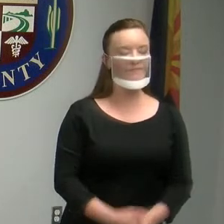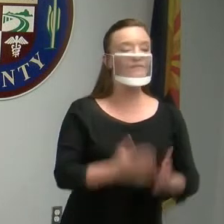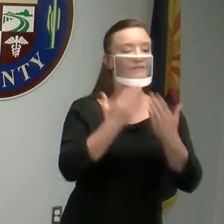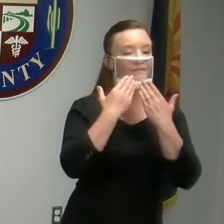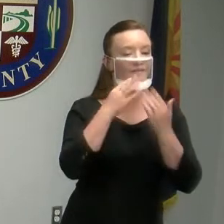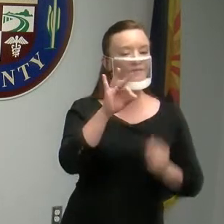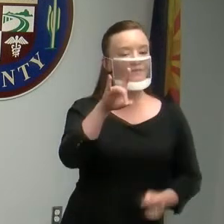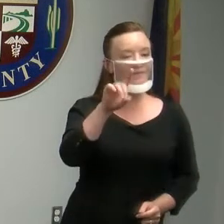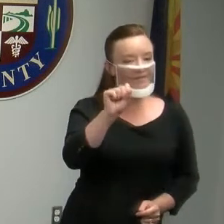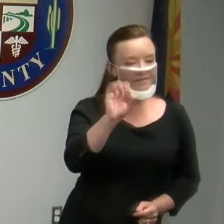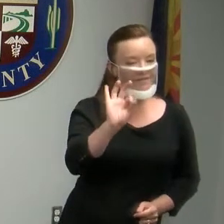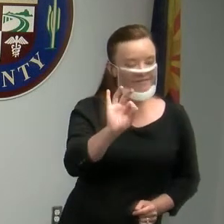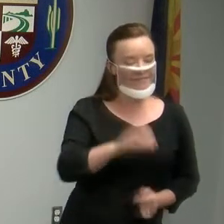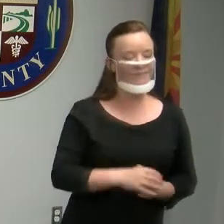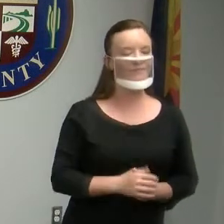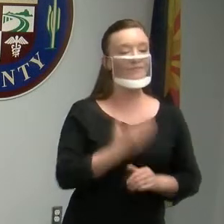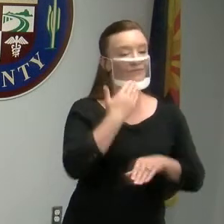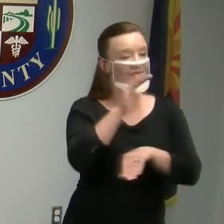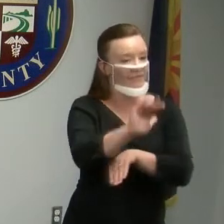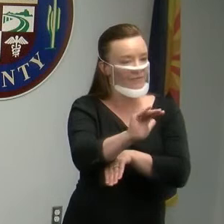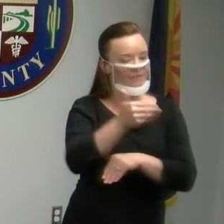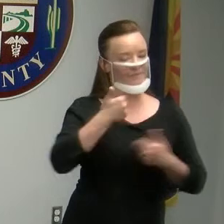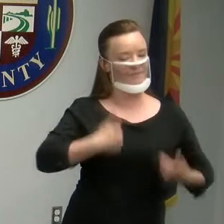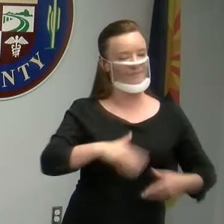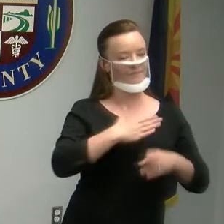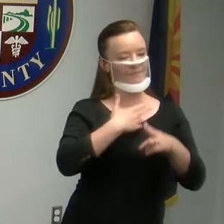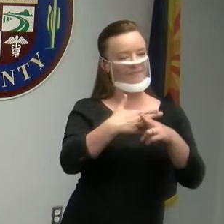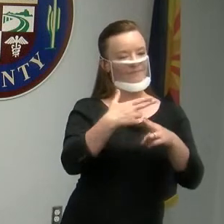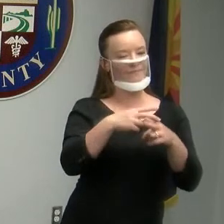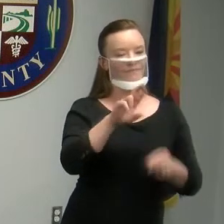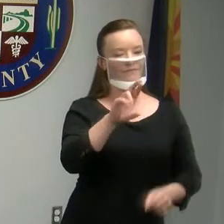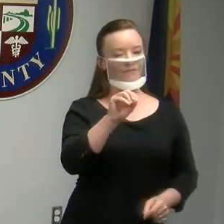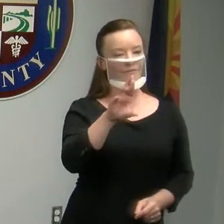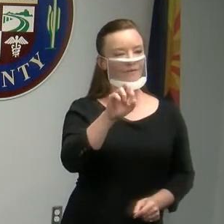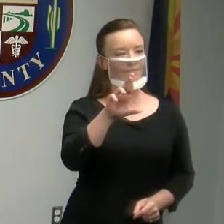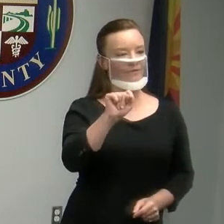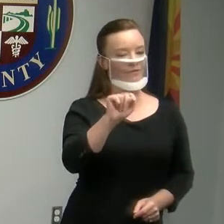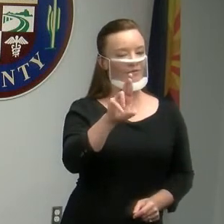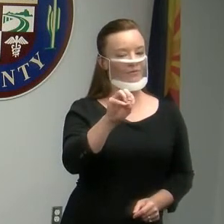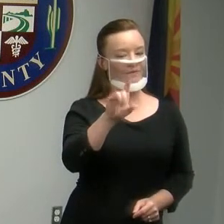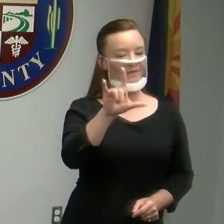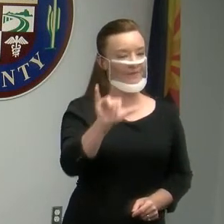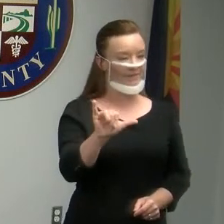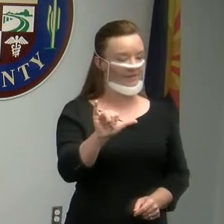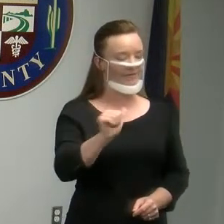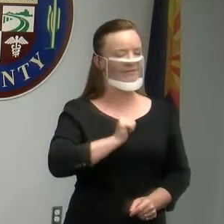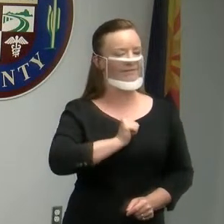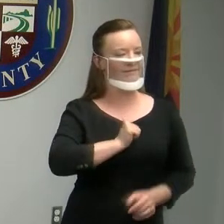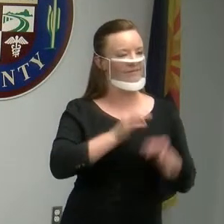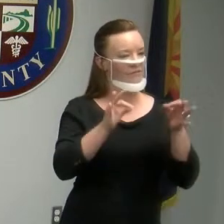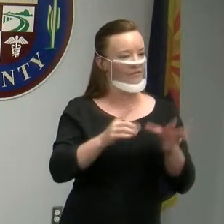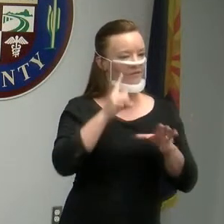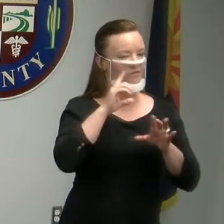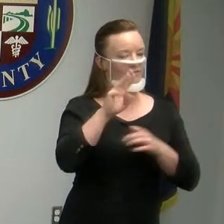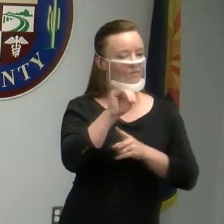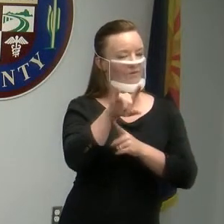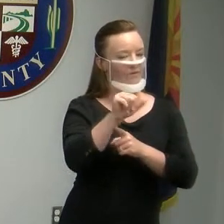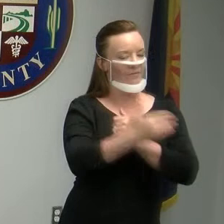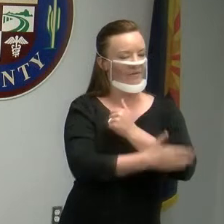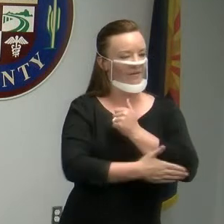Thank you, Fields. Good afternoon. My name is Robert Rowley, and I'm the Director for the Maricopa County Department of Emergency